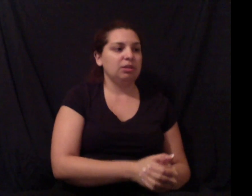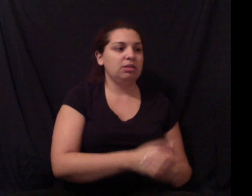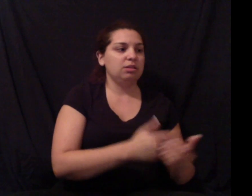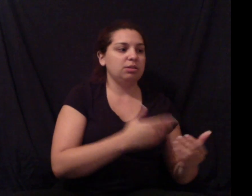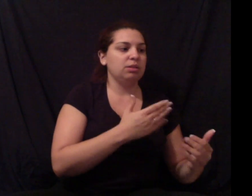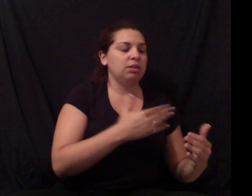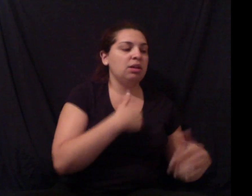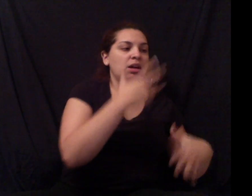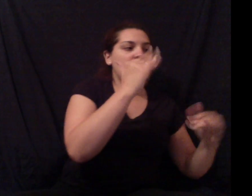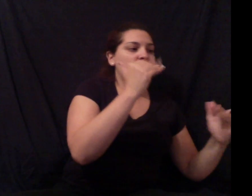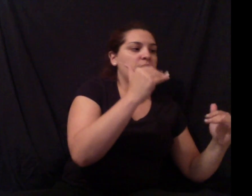especially in like